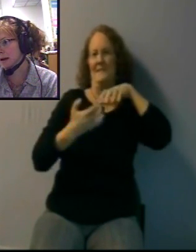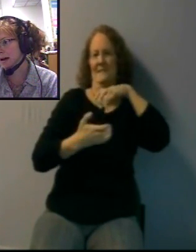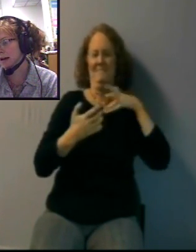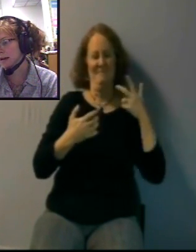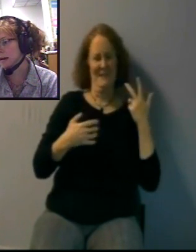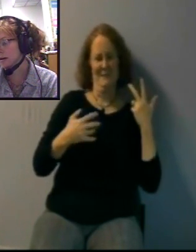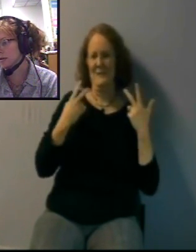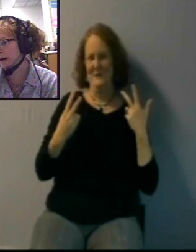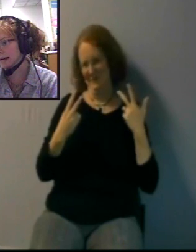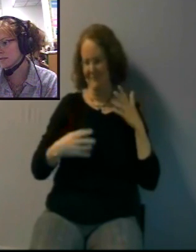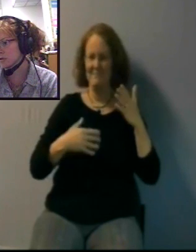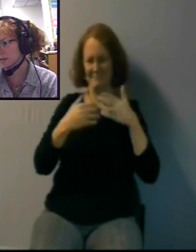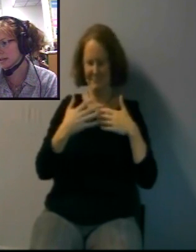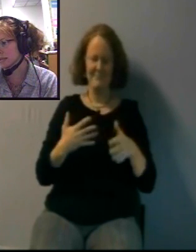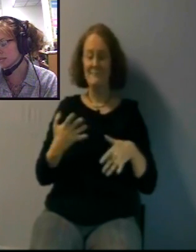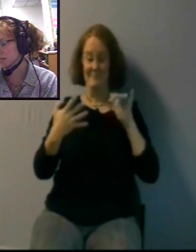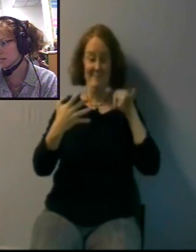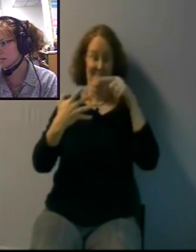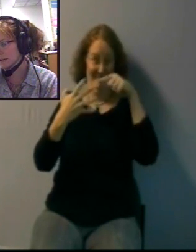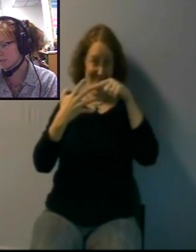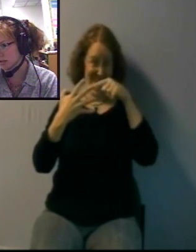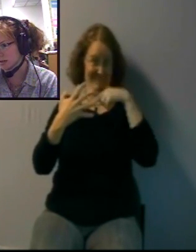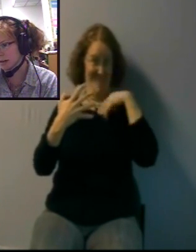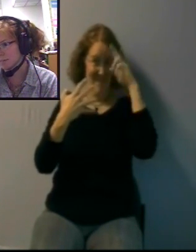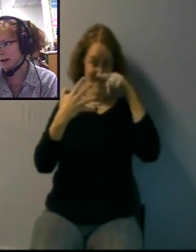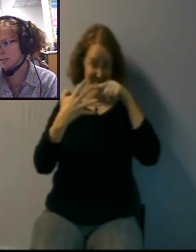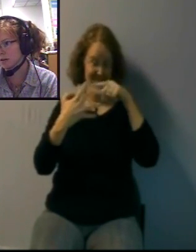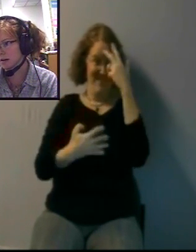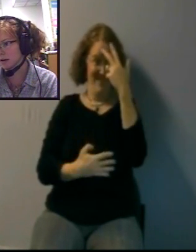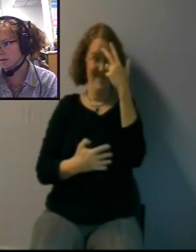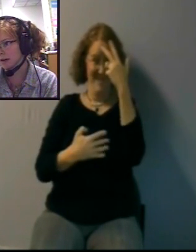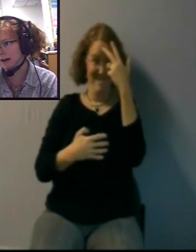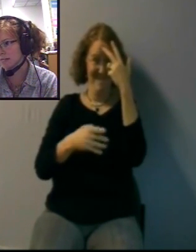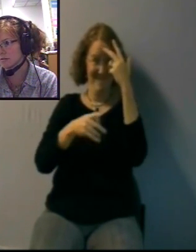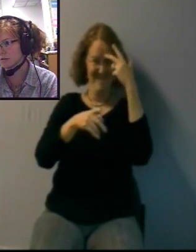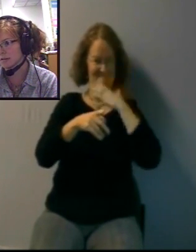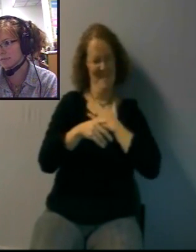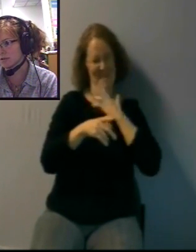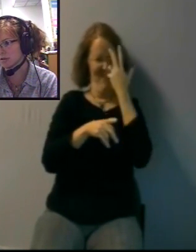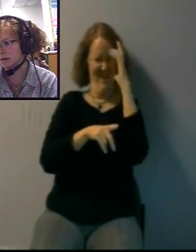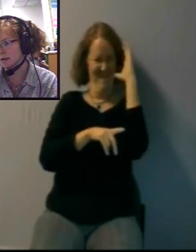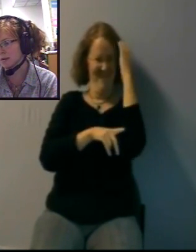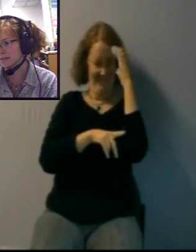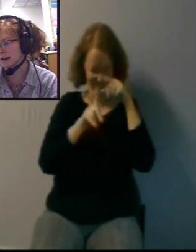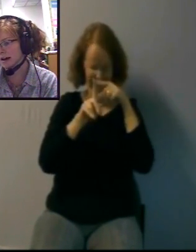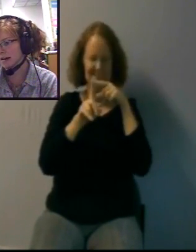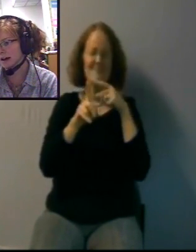my uncle has 3 deaf children. My other uncle has 3 deaf children, and my dad